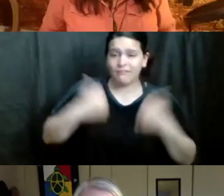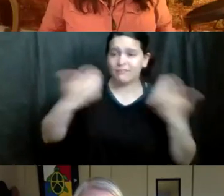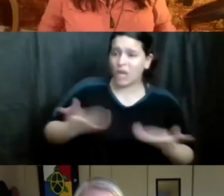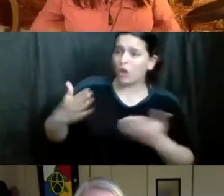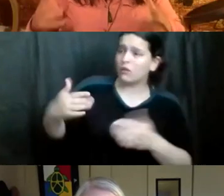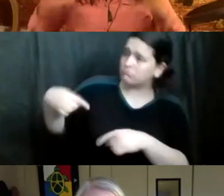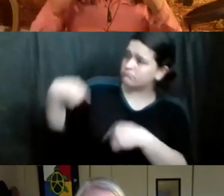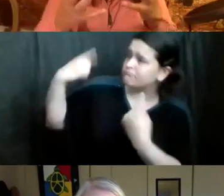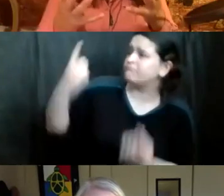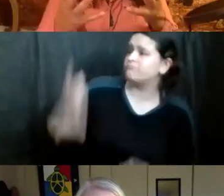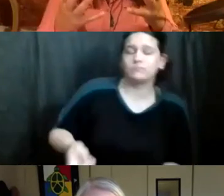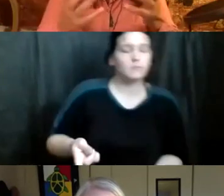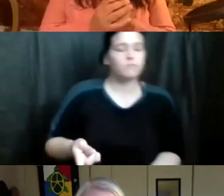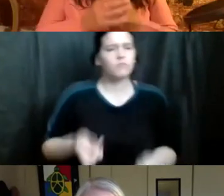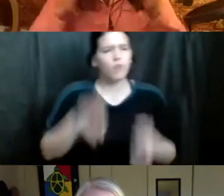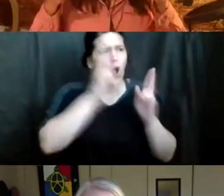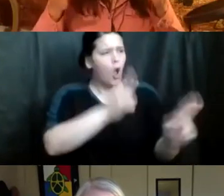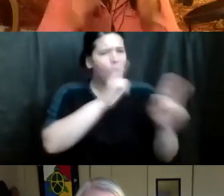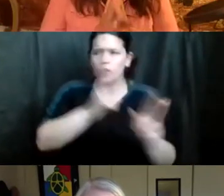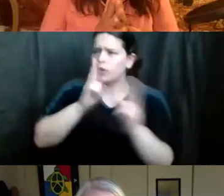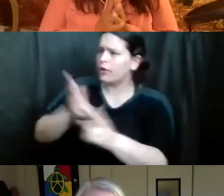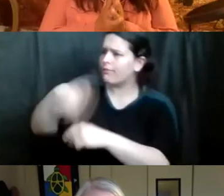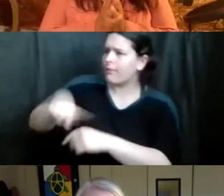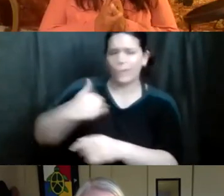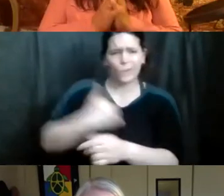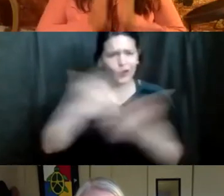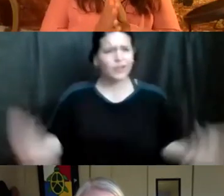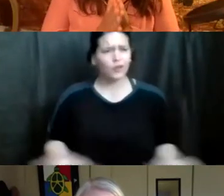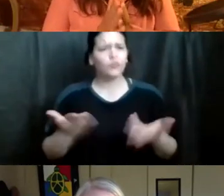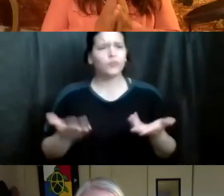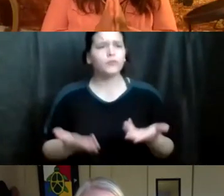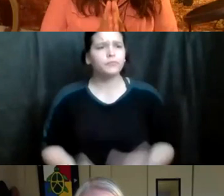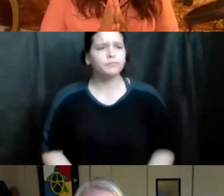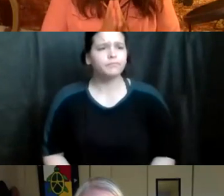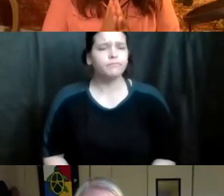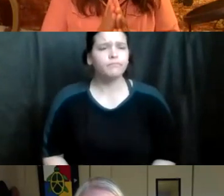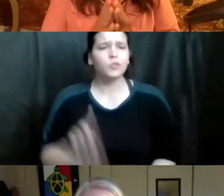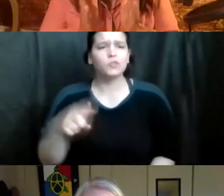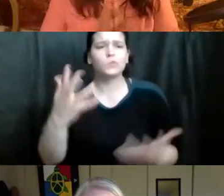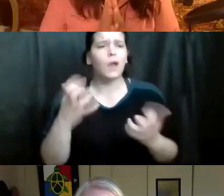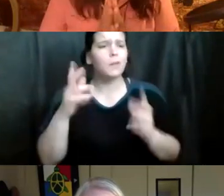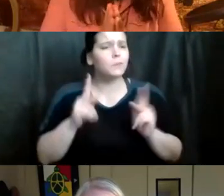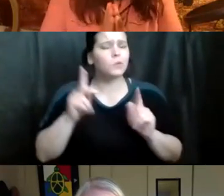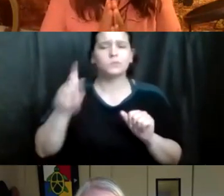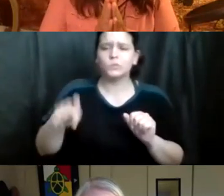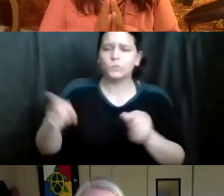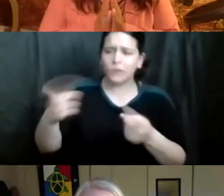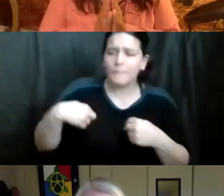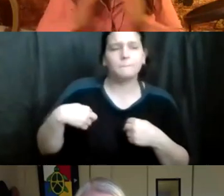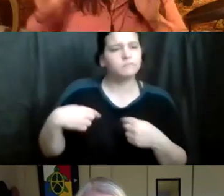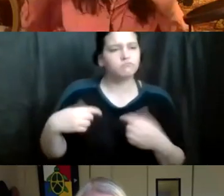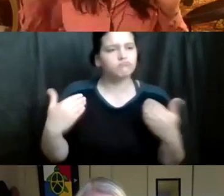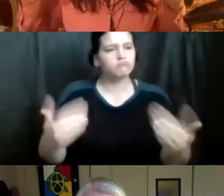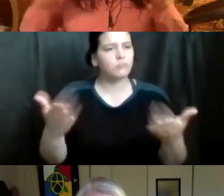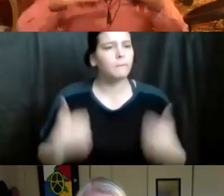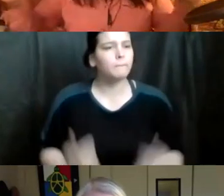them, we're here, and we just want people that need to be here to be here. And